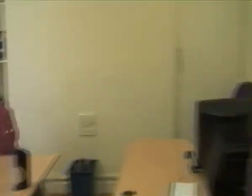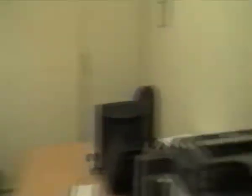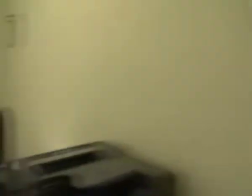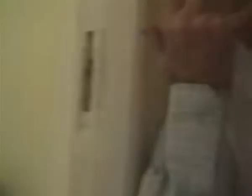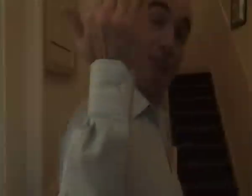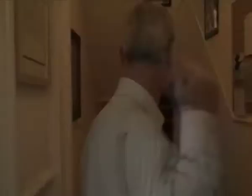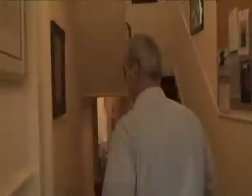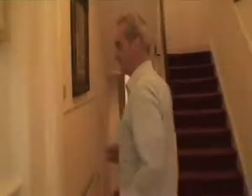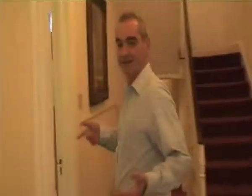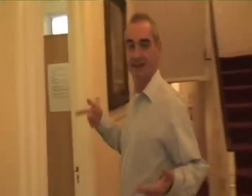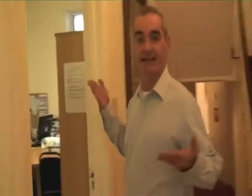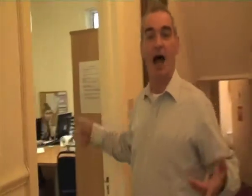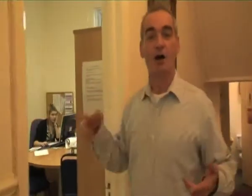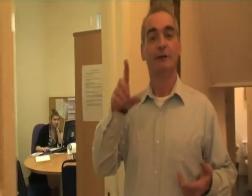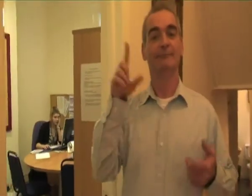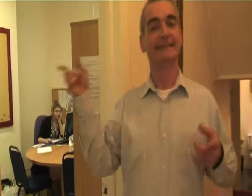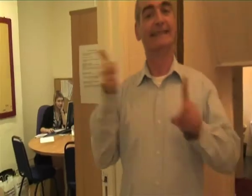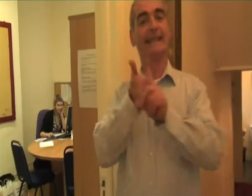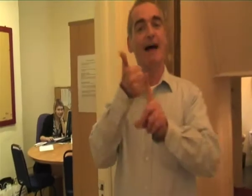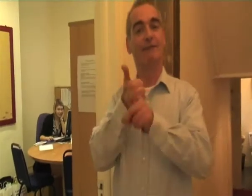This is our advocacy department, Deaf Forward.